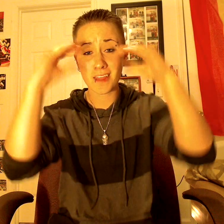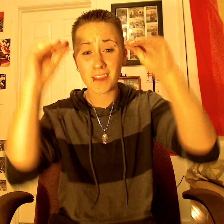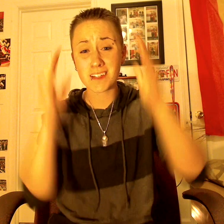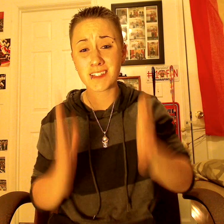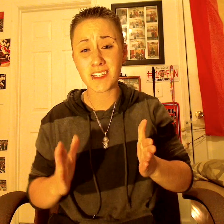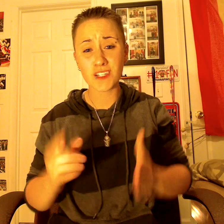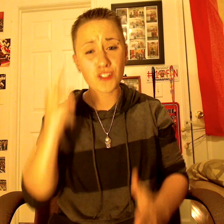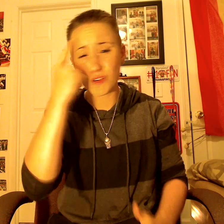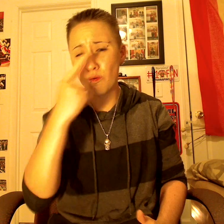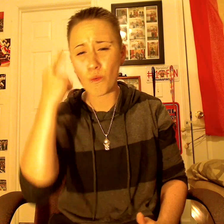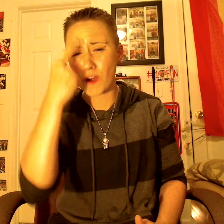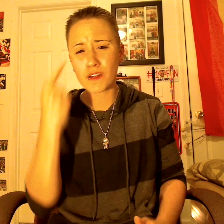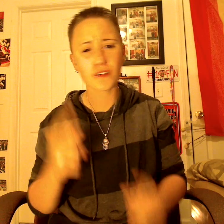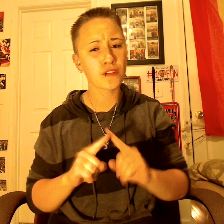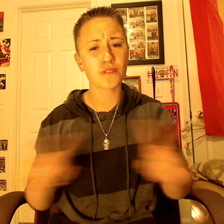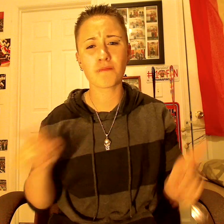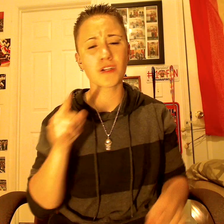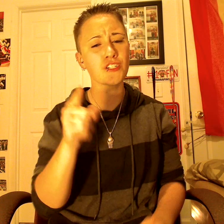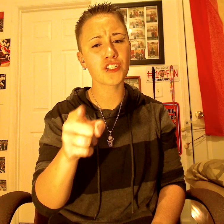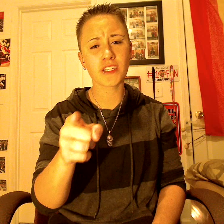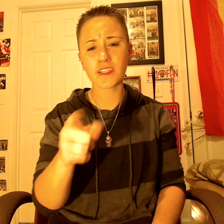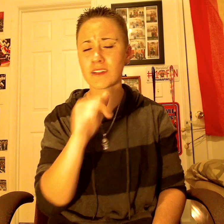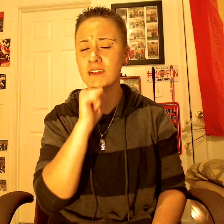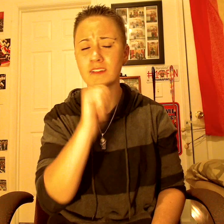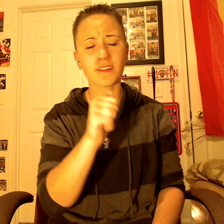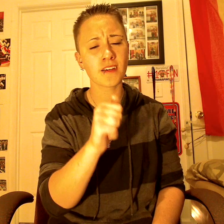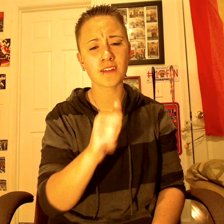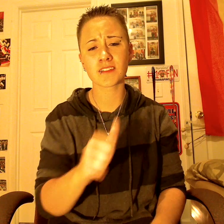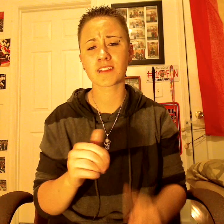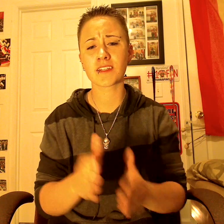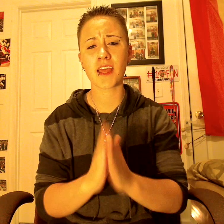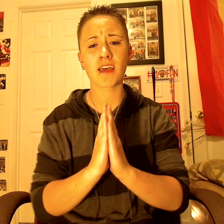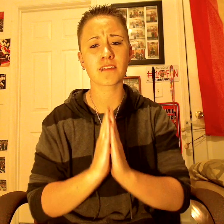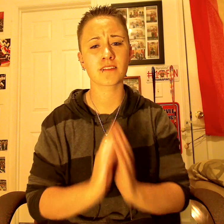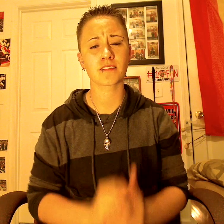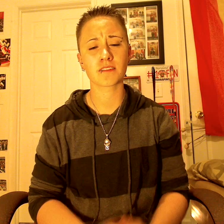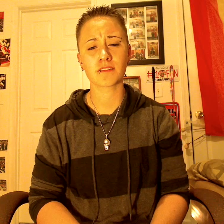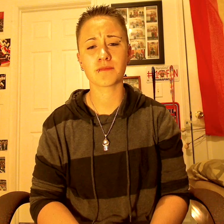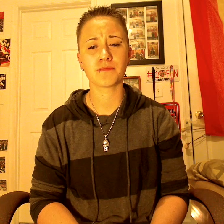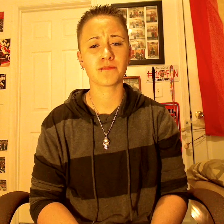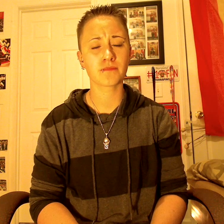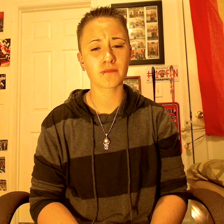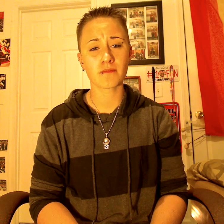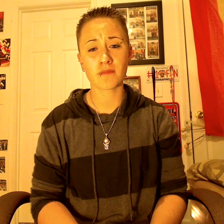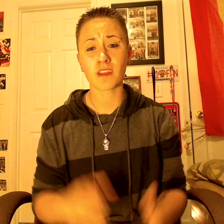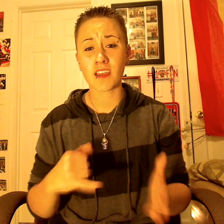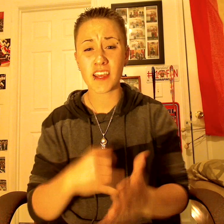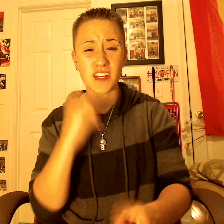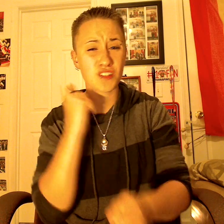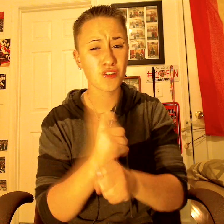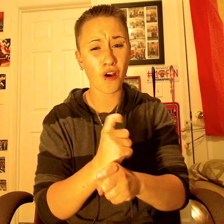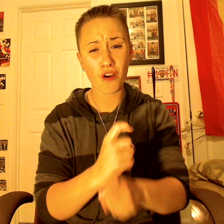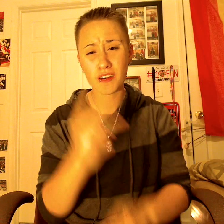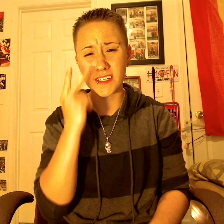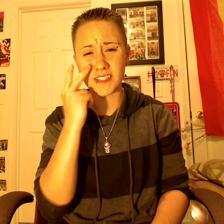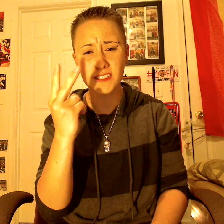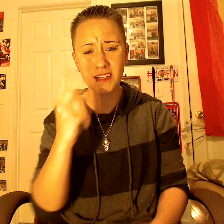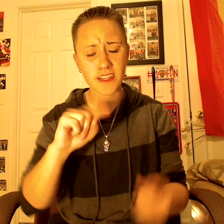the teacher wonders, but she doesn't ask. It's hard to see